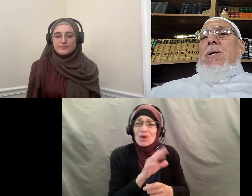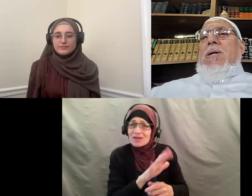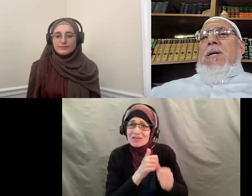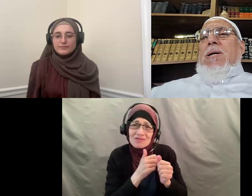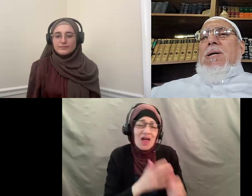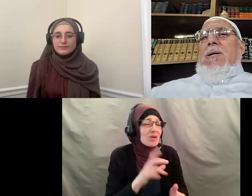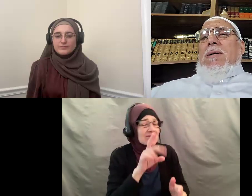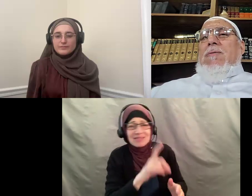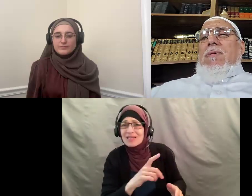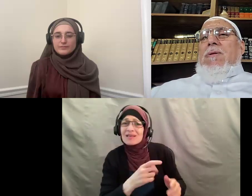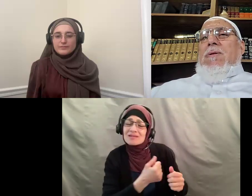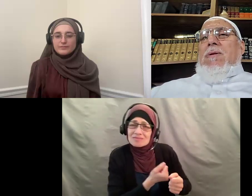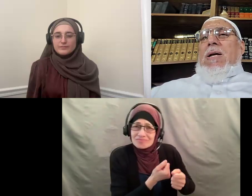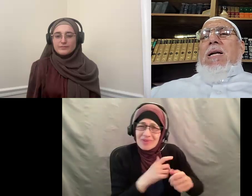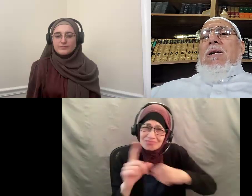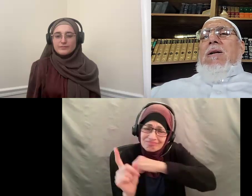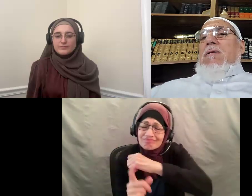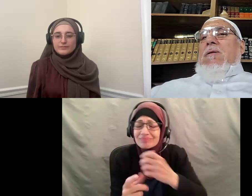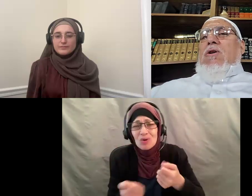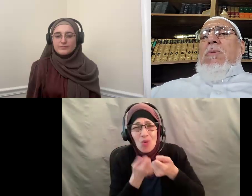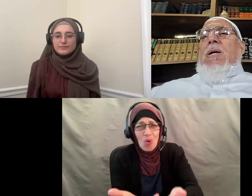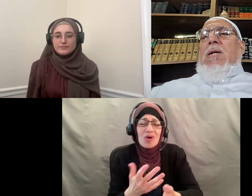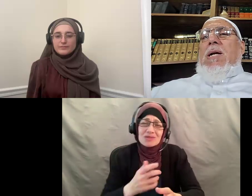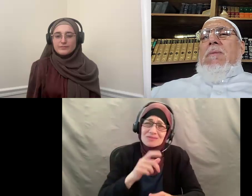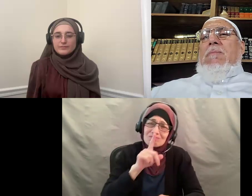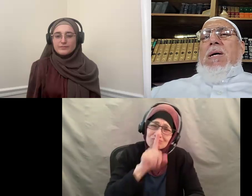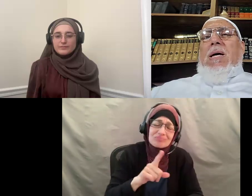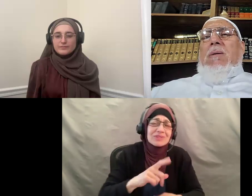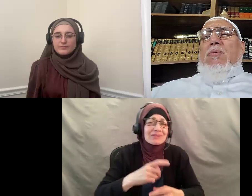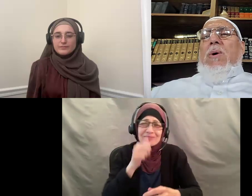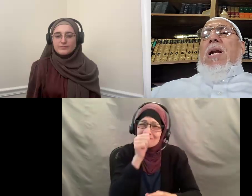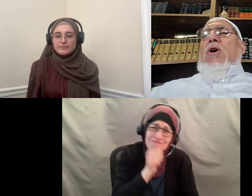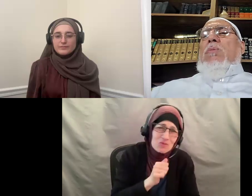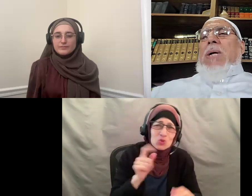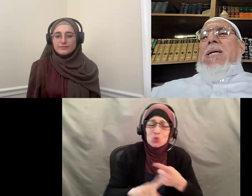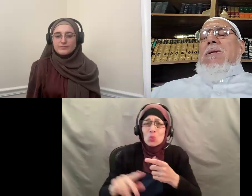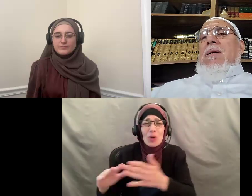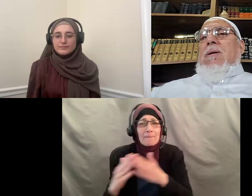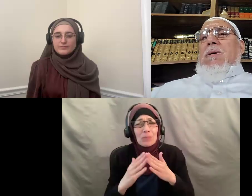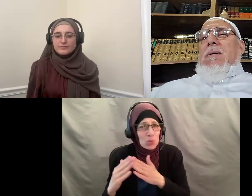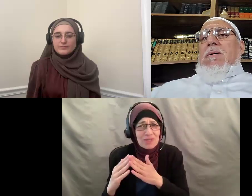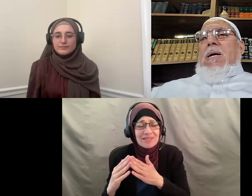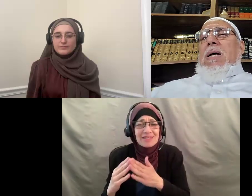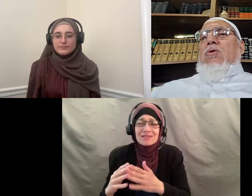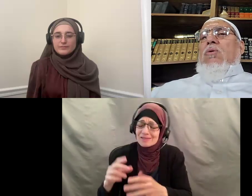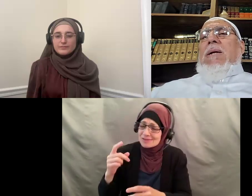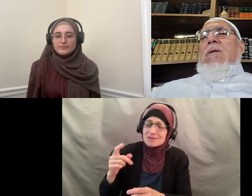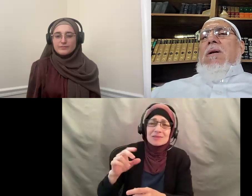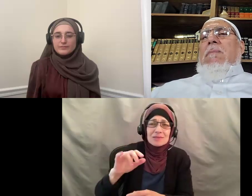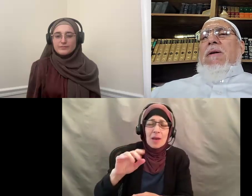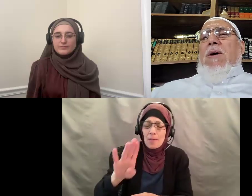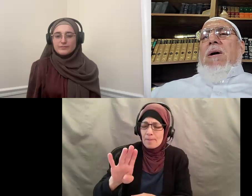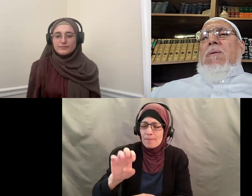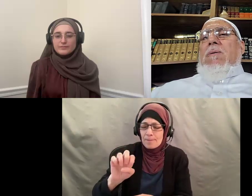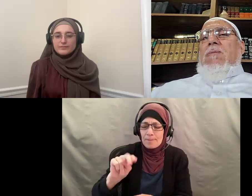their children, and their community became really oppressed and